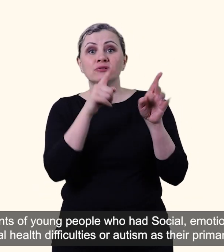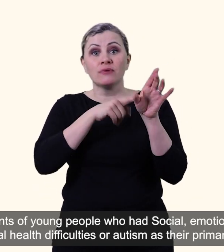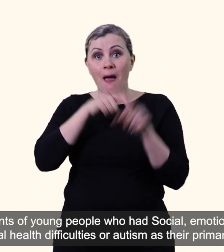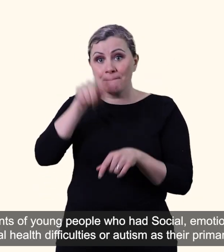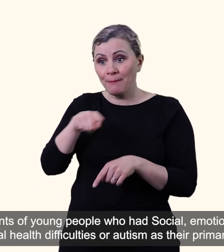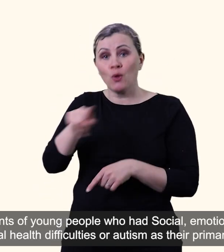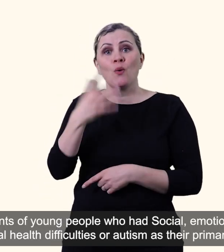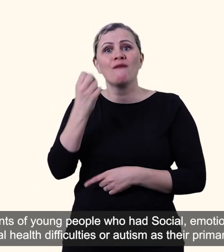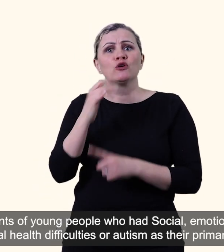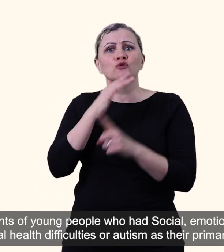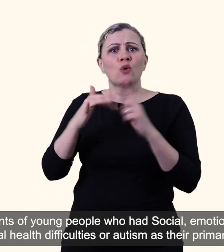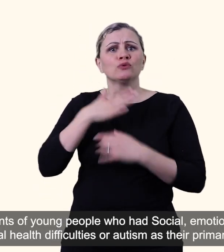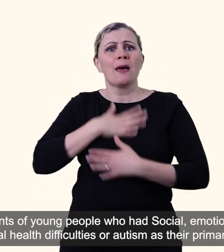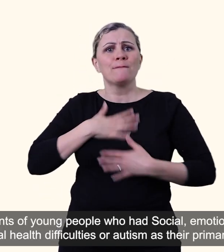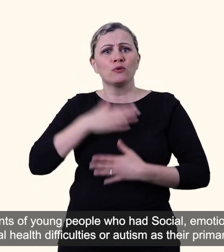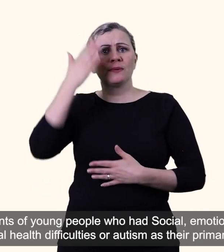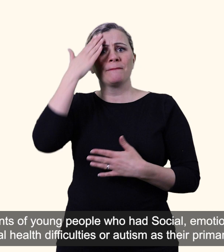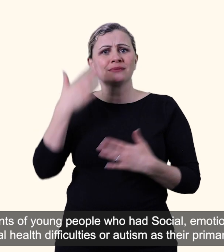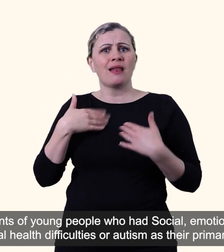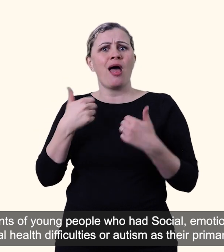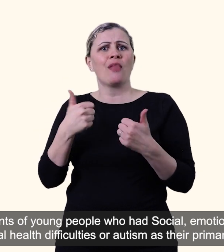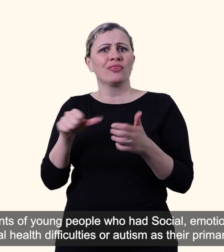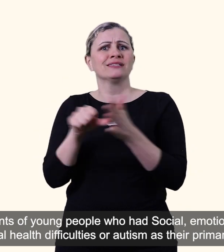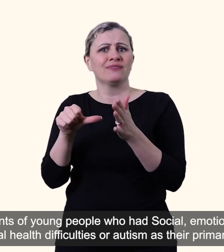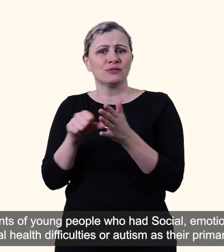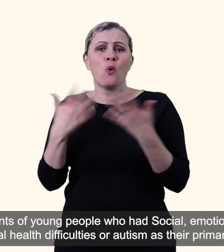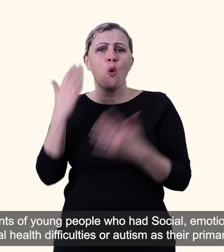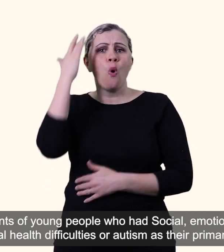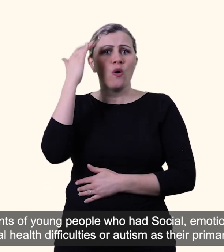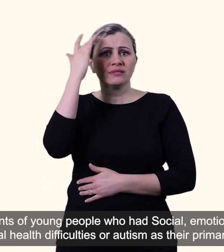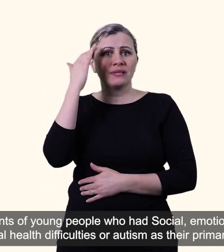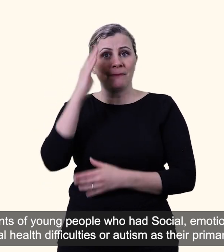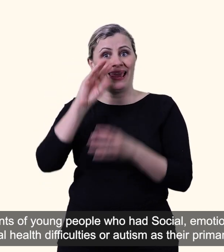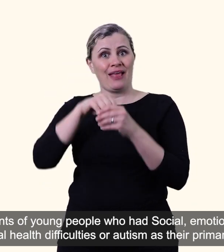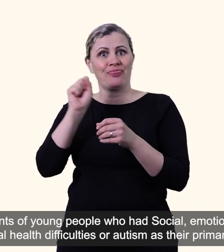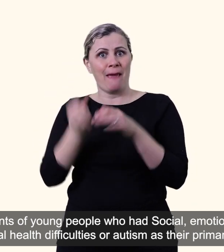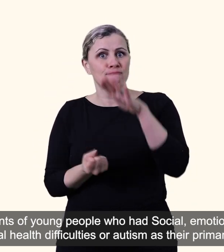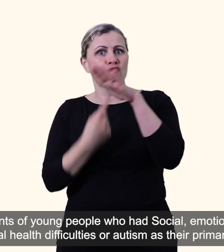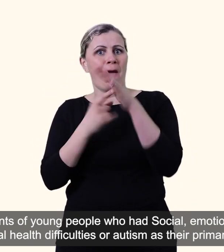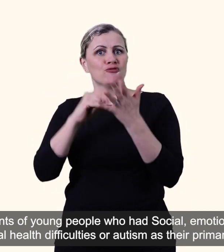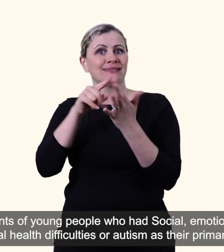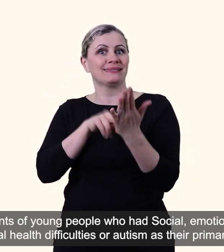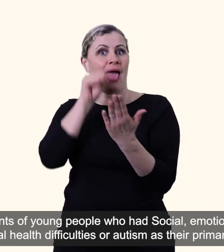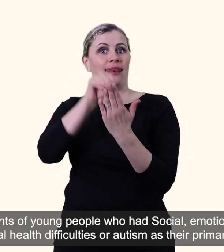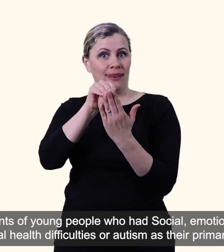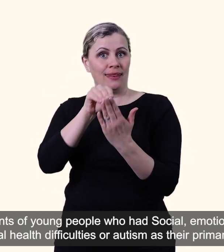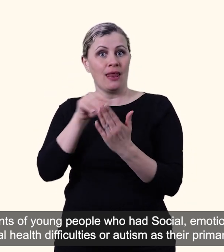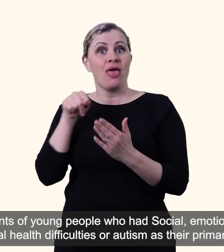Parents of young people who had social, emotional and mental health difficulties or autism as their primary